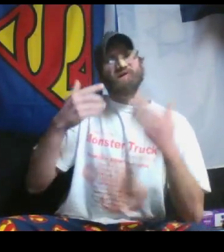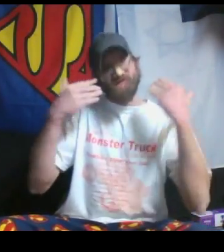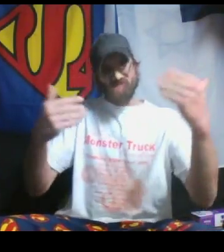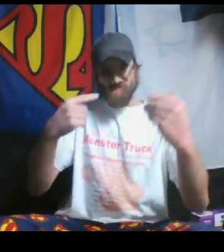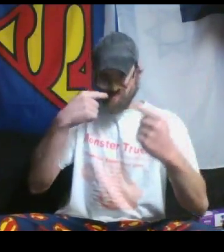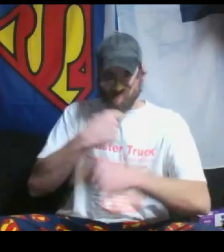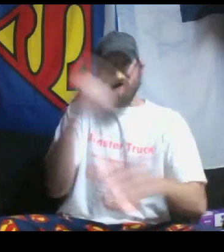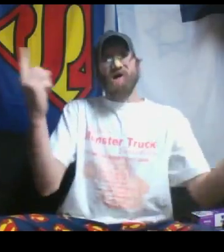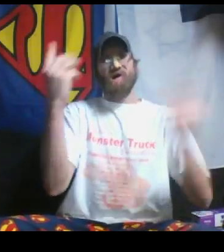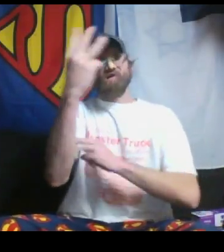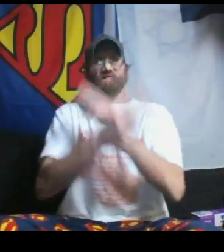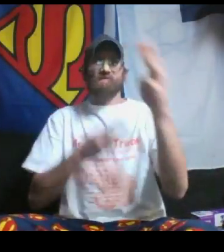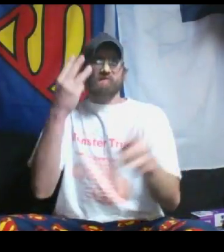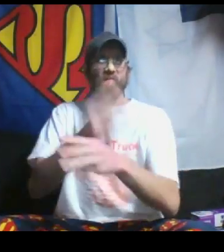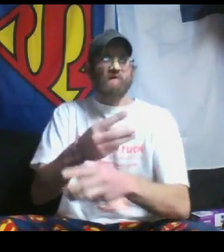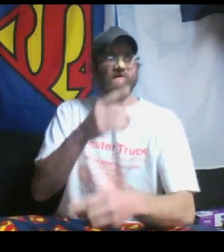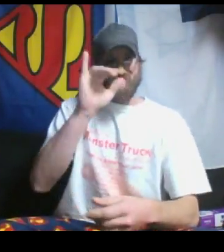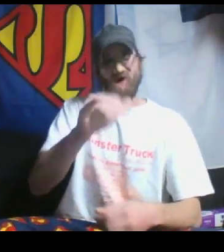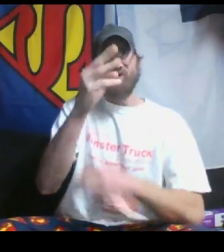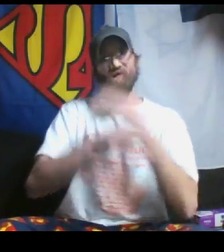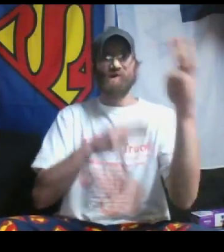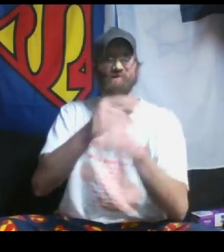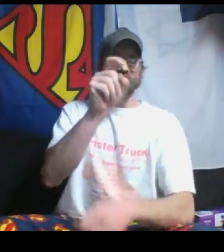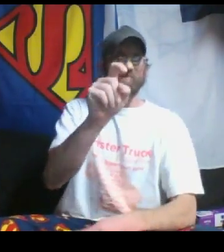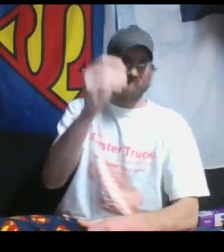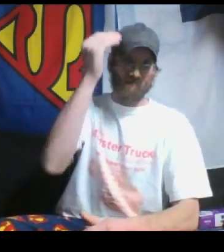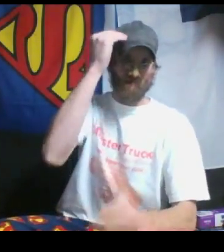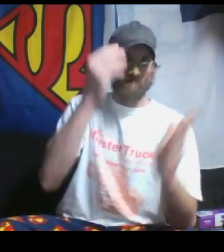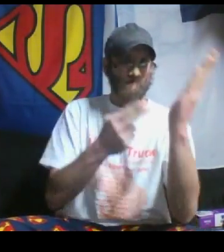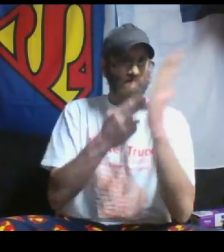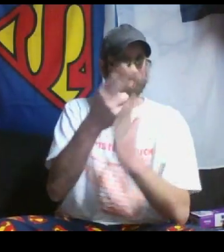years ago when there was a time with a lot of rainfall in that area.